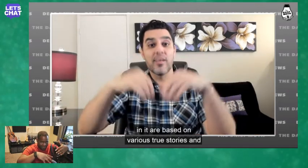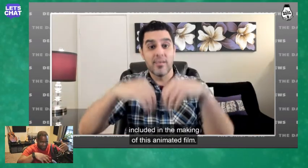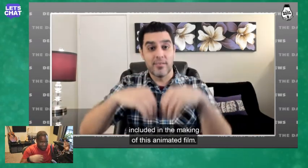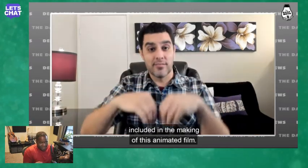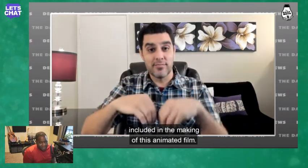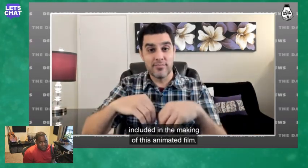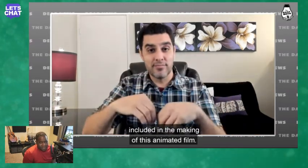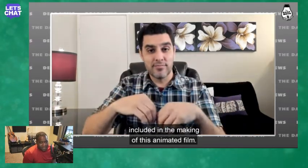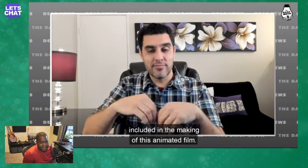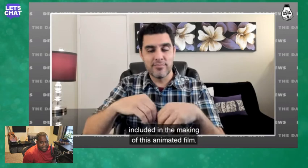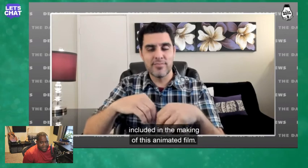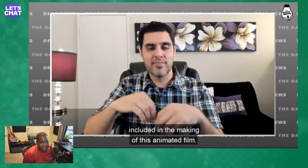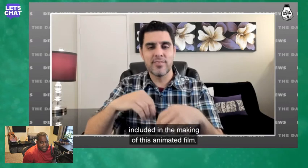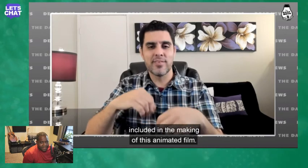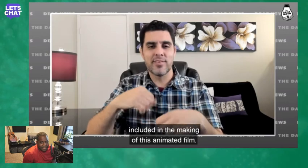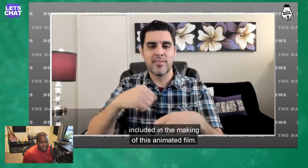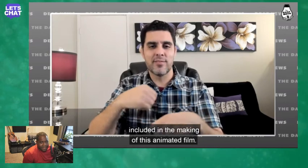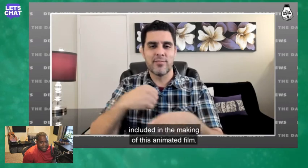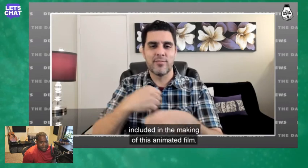together